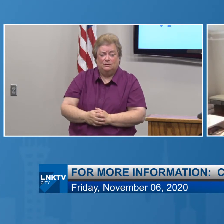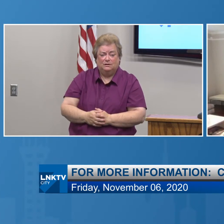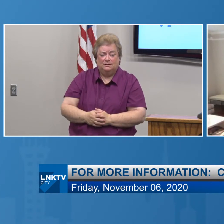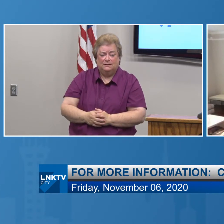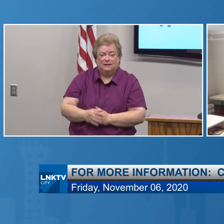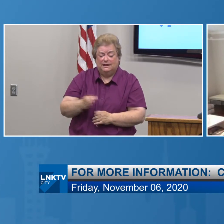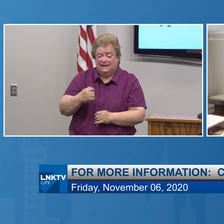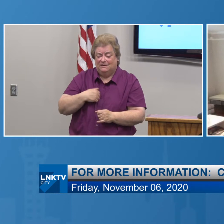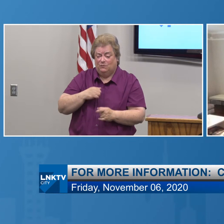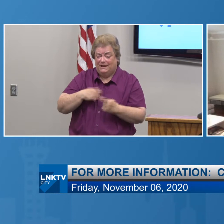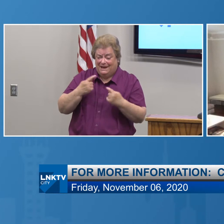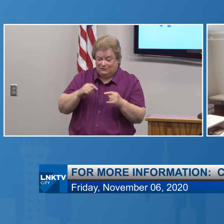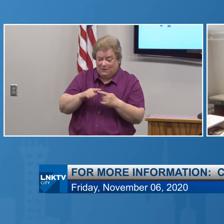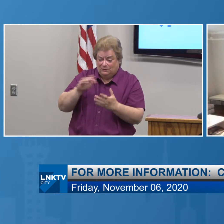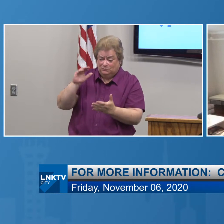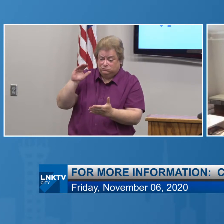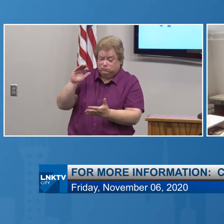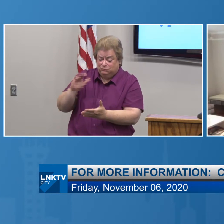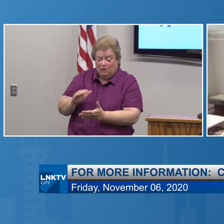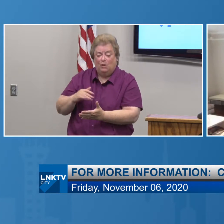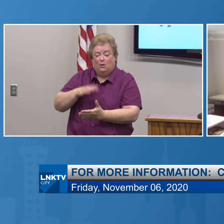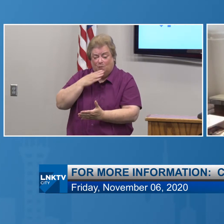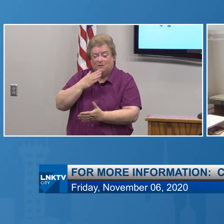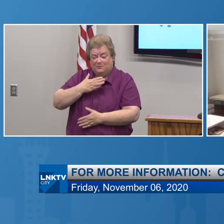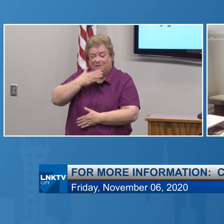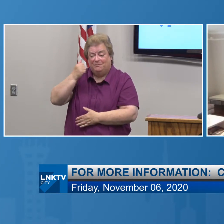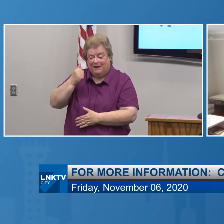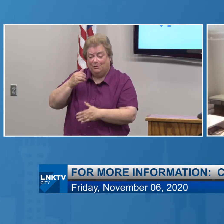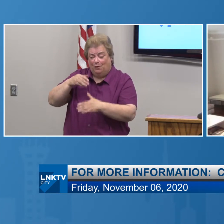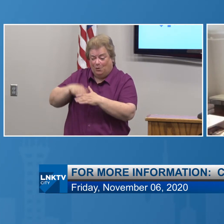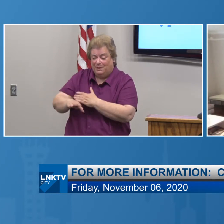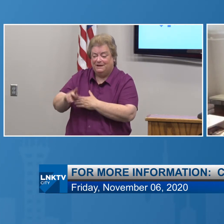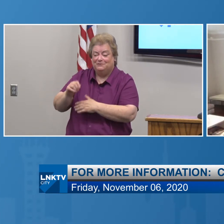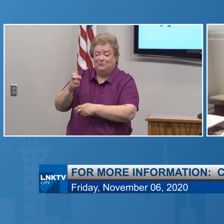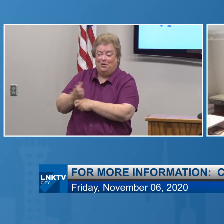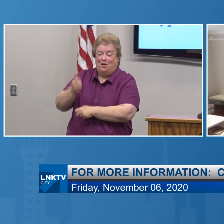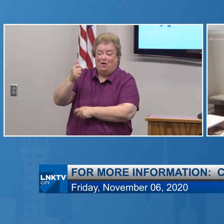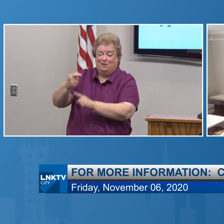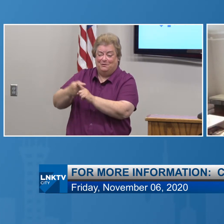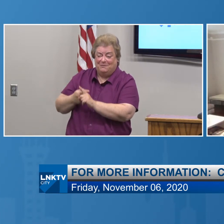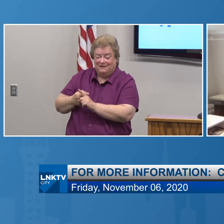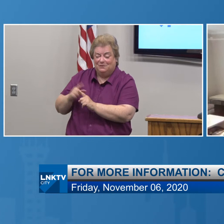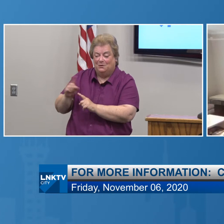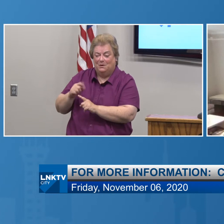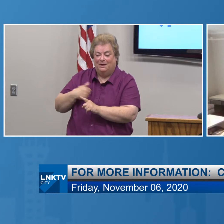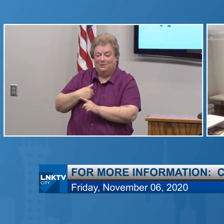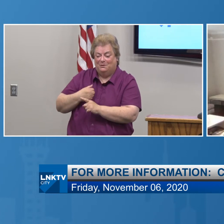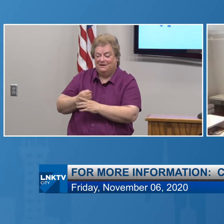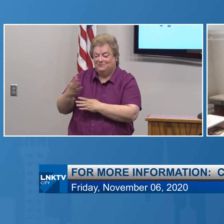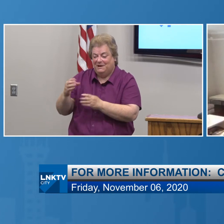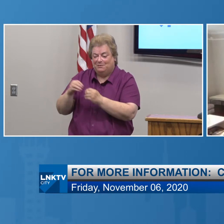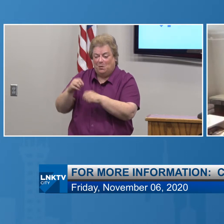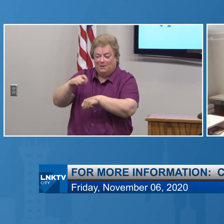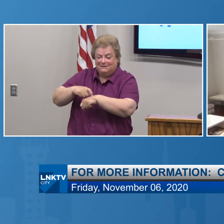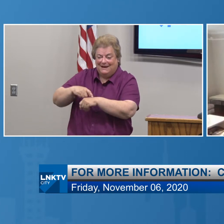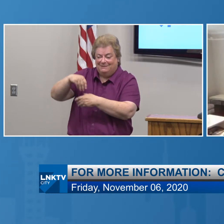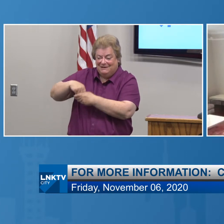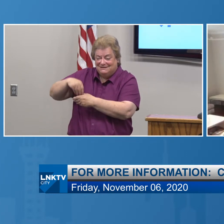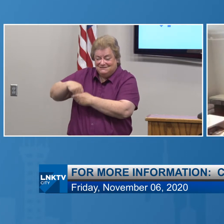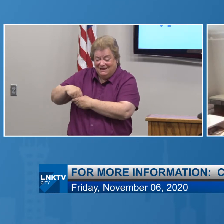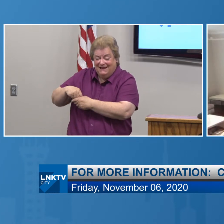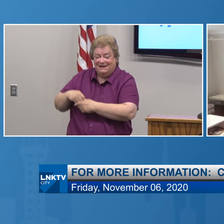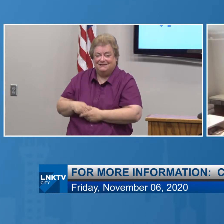ratchet things down, we'll be in a lot better position going into these harder months where we're going to be spending more time indoors,